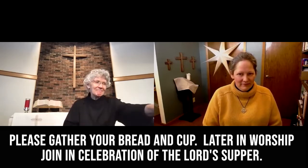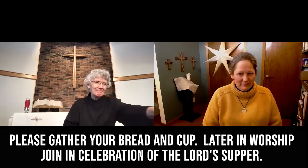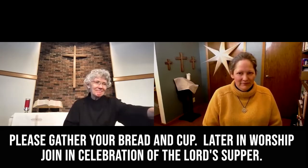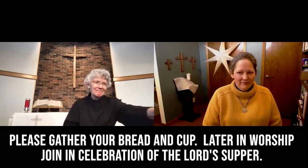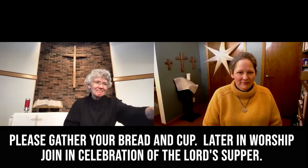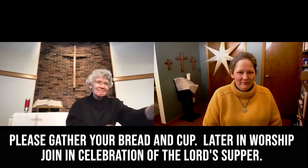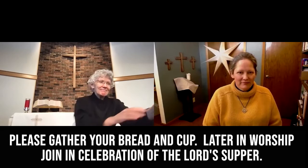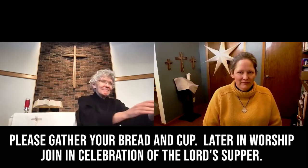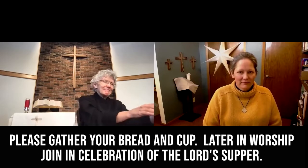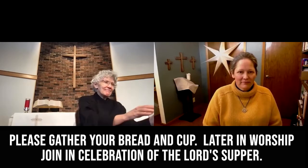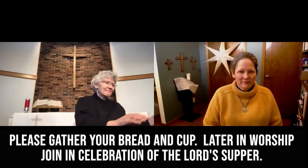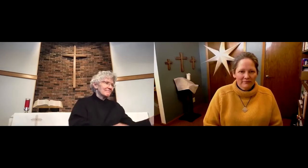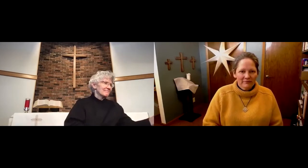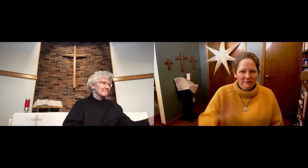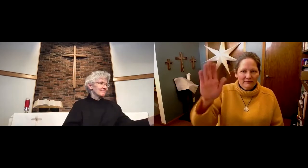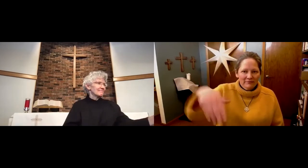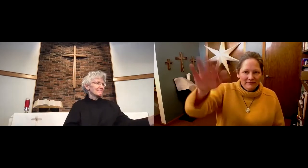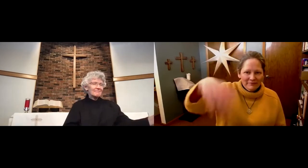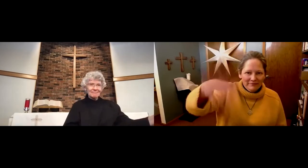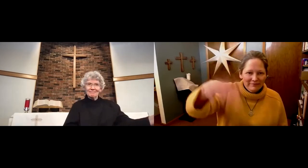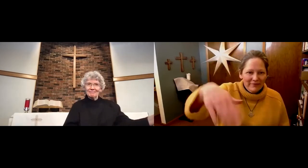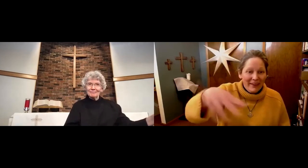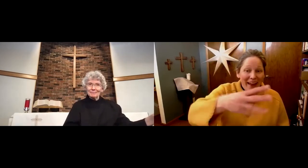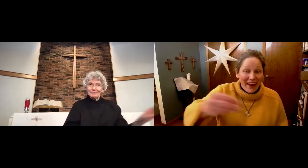those later in the worship service.